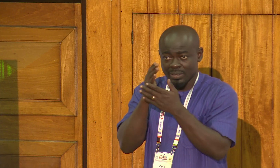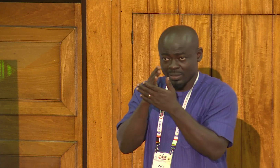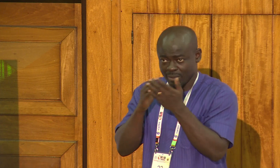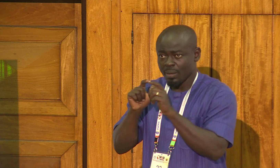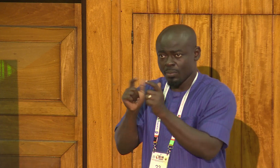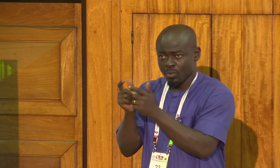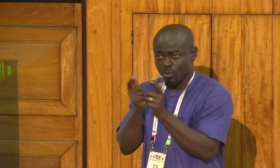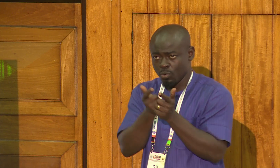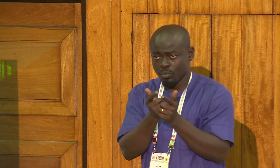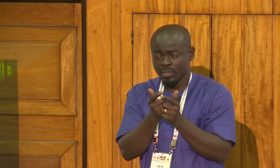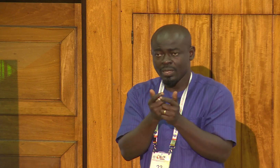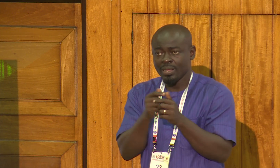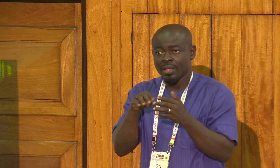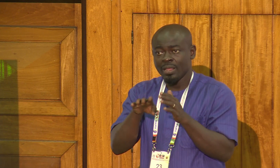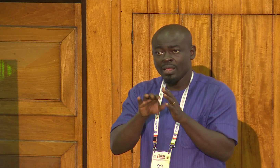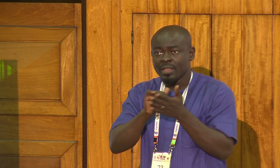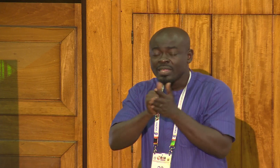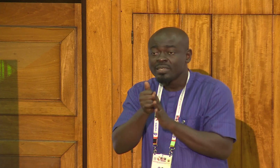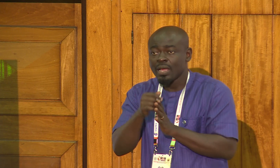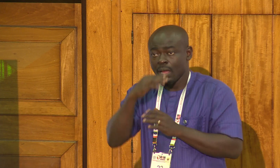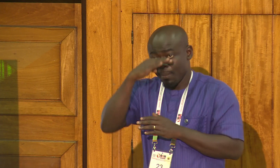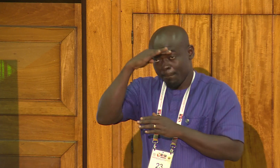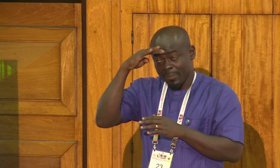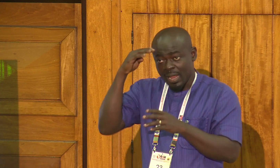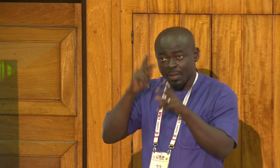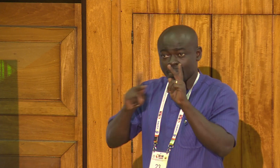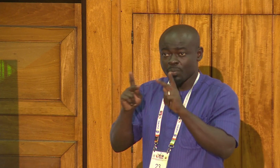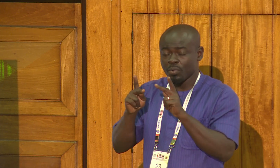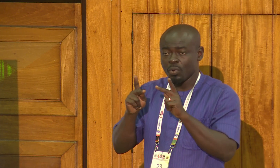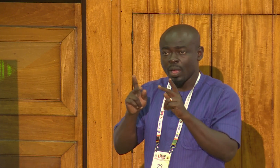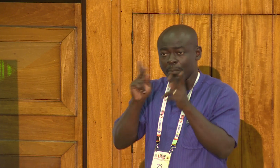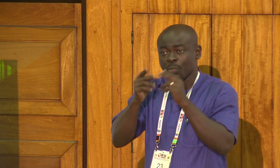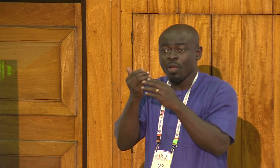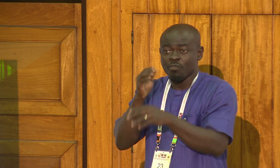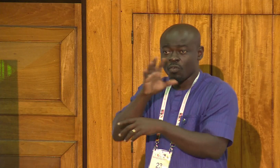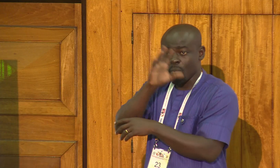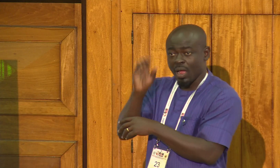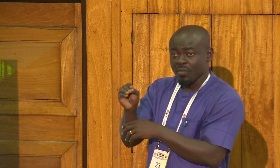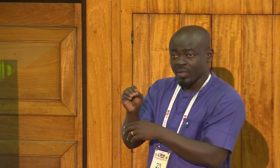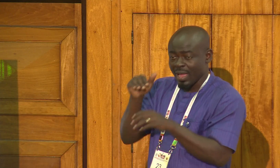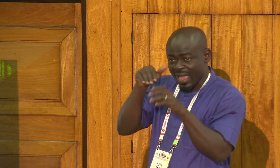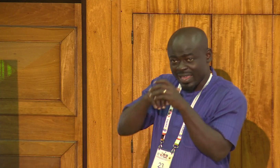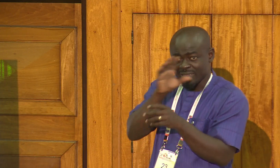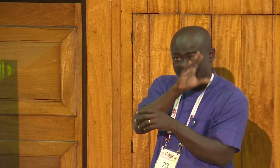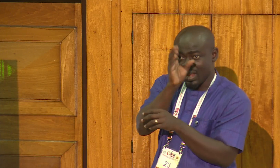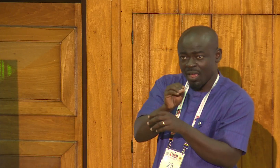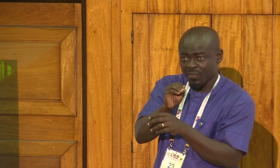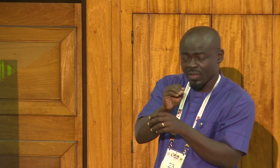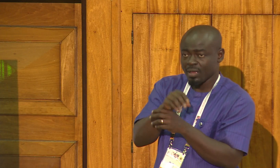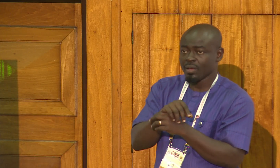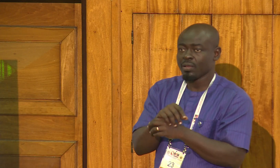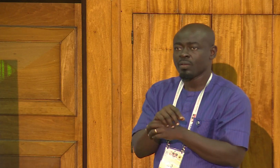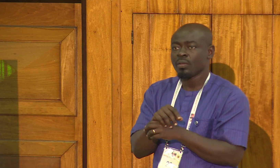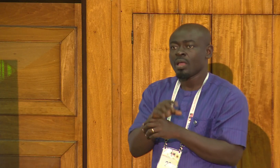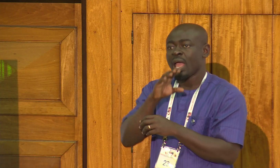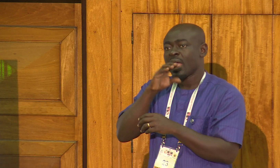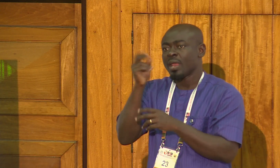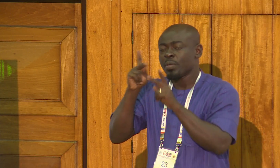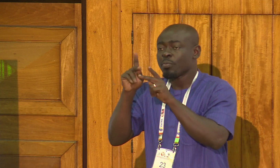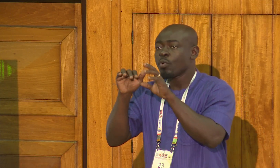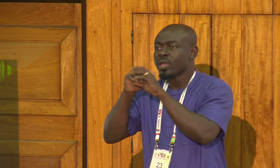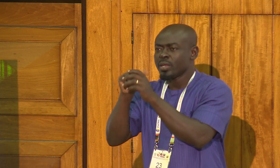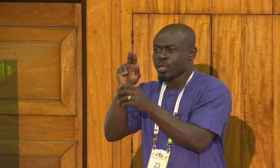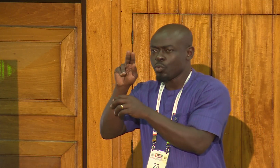are Black people, and this is people of African descent, both within Africa and also cohorts in the UK and